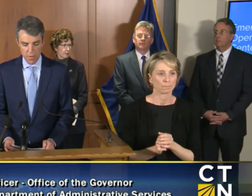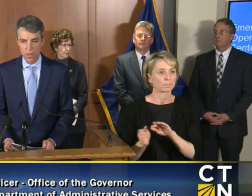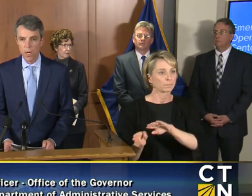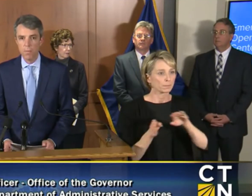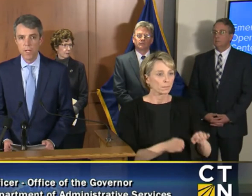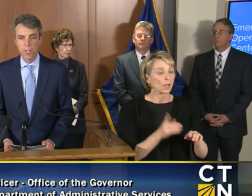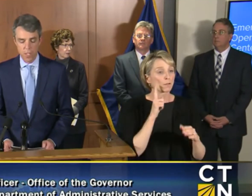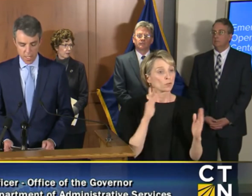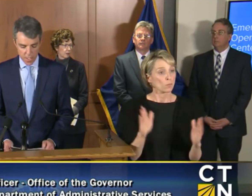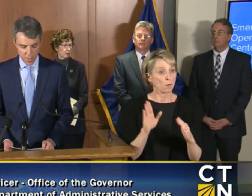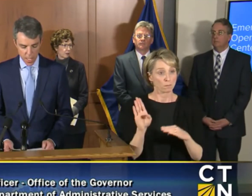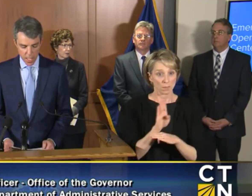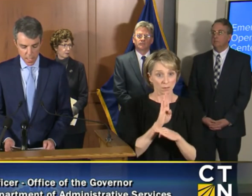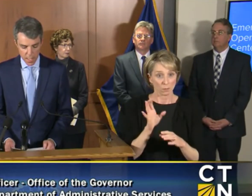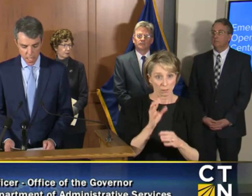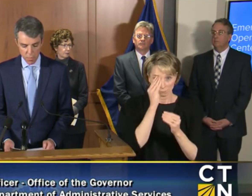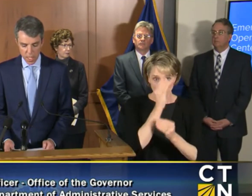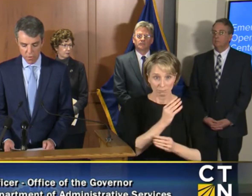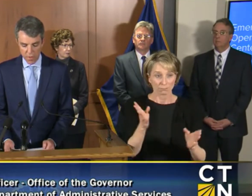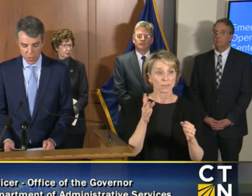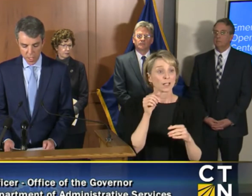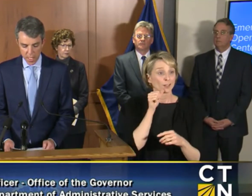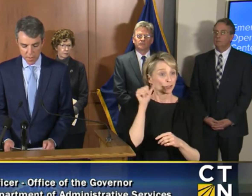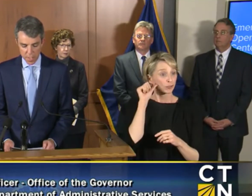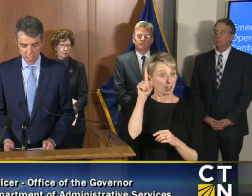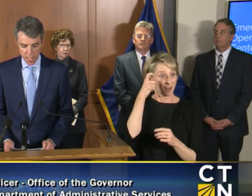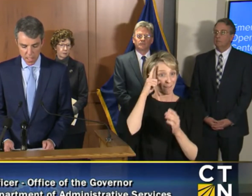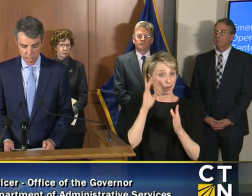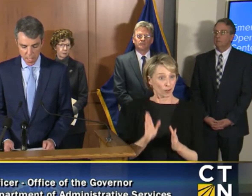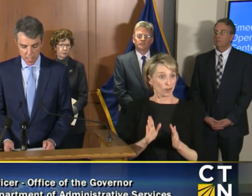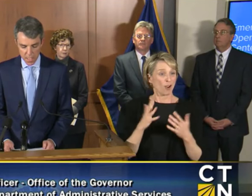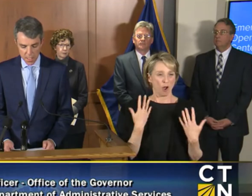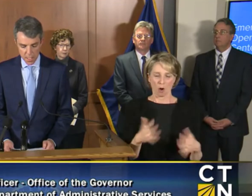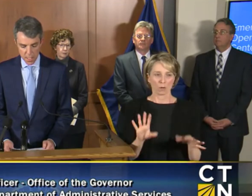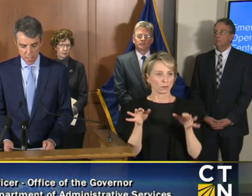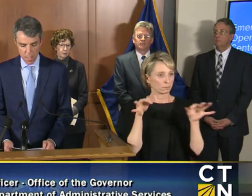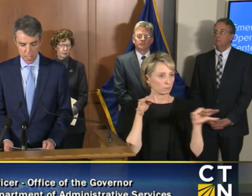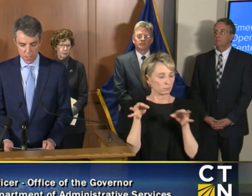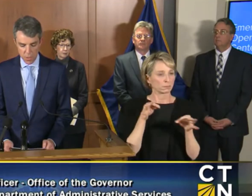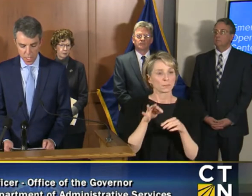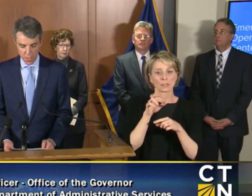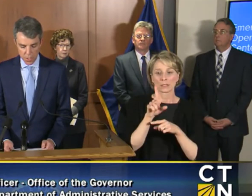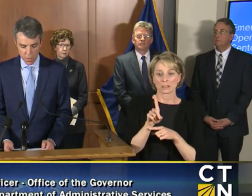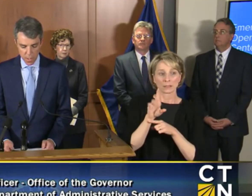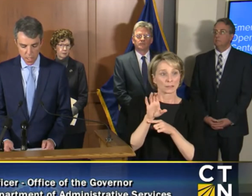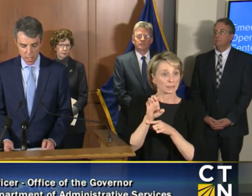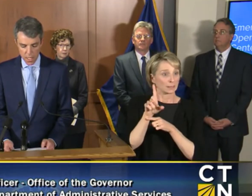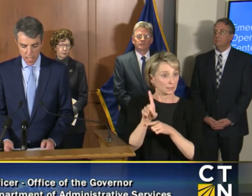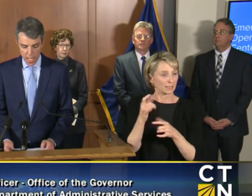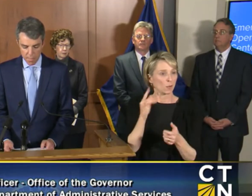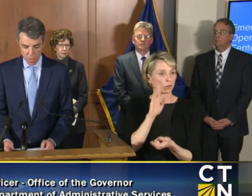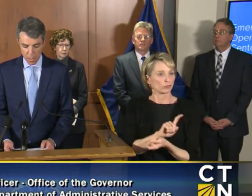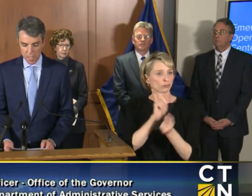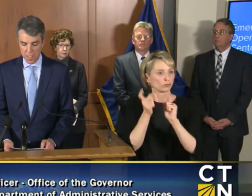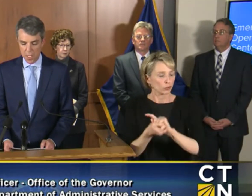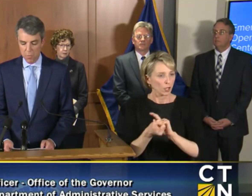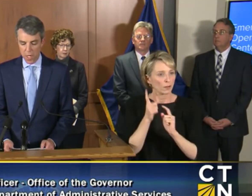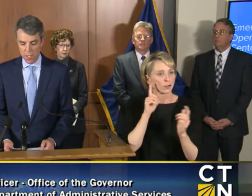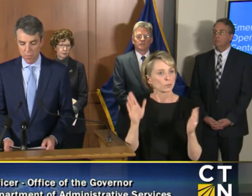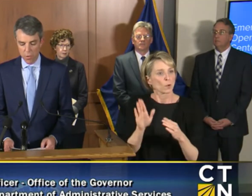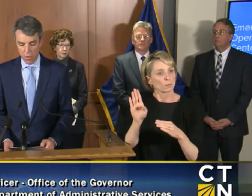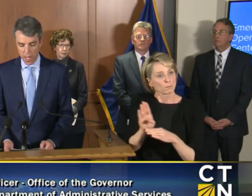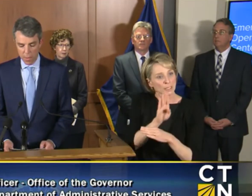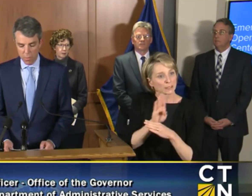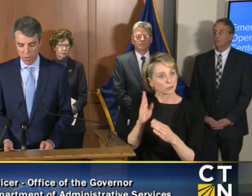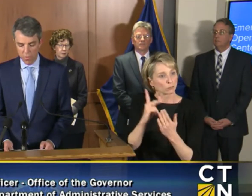the governor mentioned here yesterday, we're now officially announcing that DECD is making some changes to our Small Business